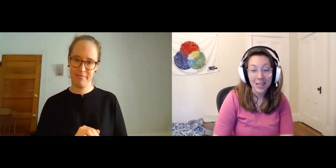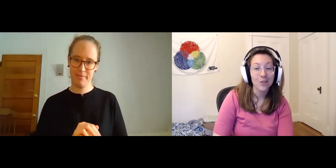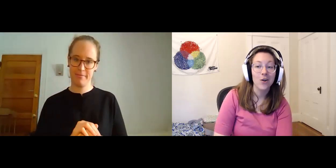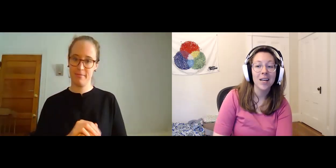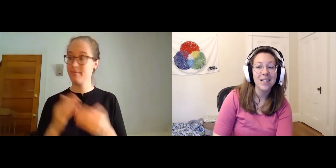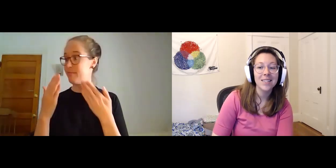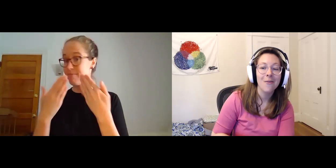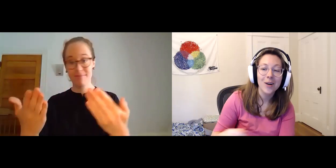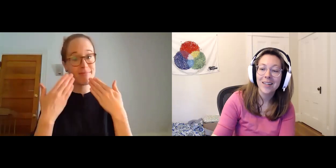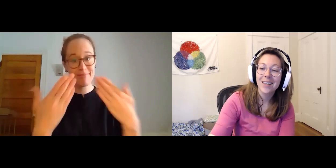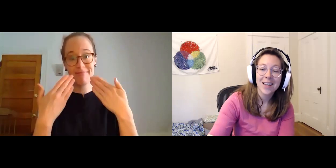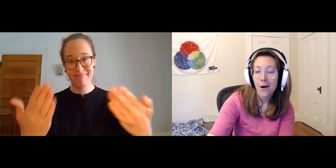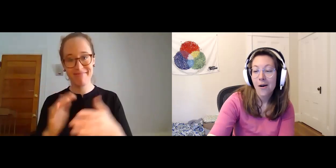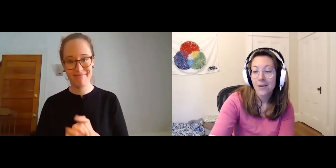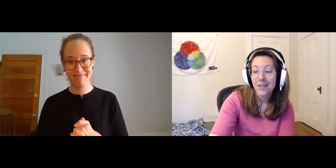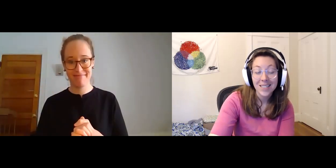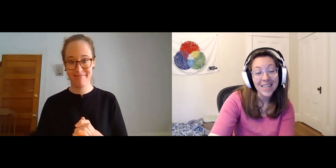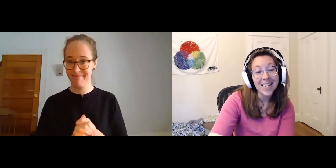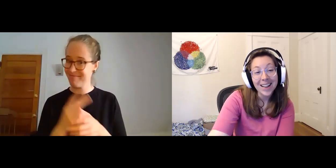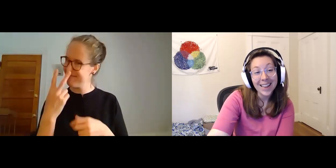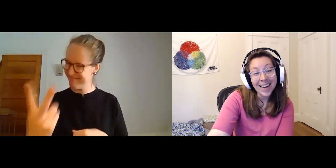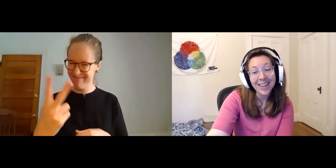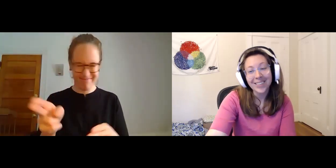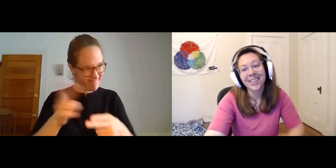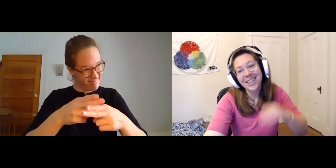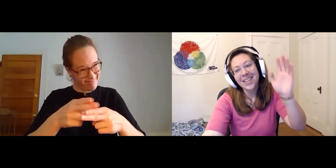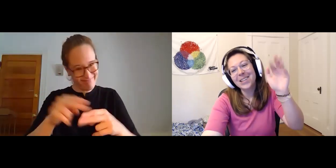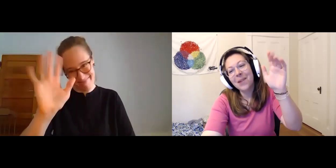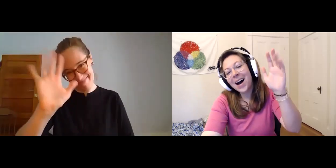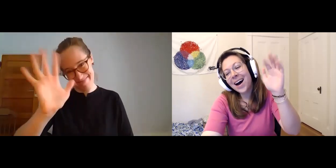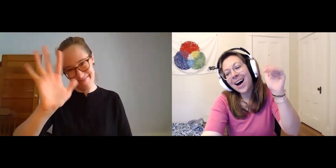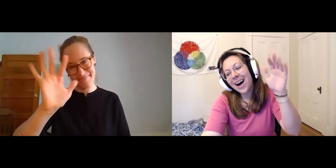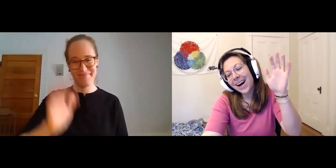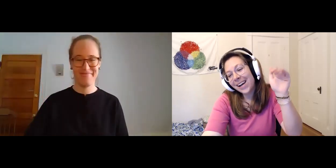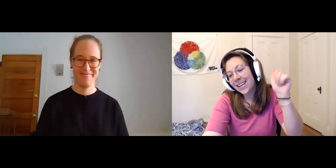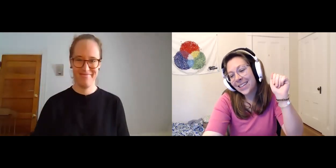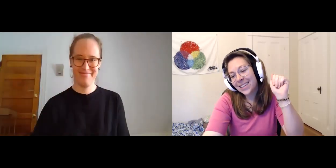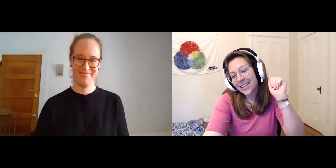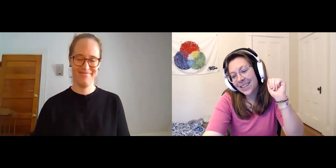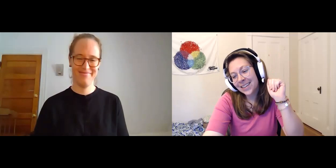Thanks for joining us, and we'll see you later. Bye.